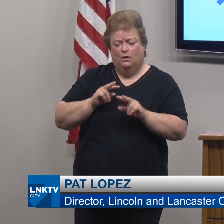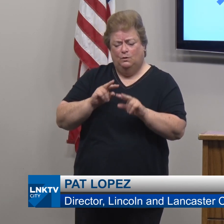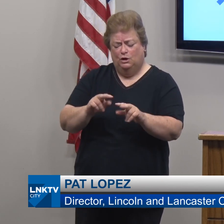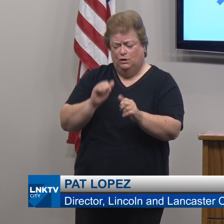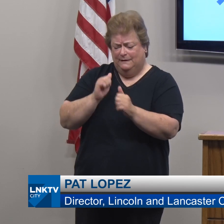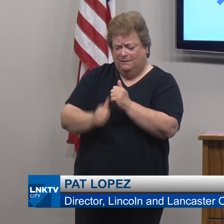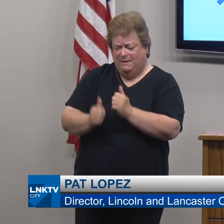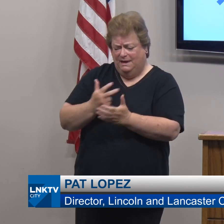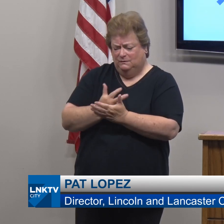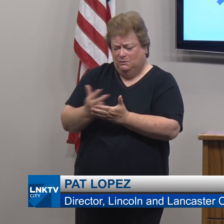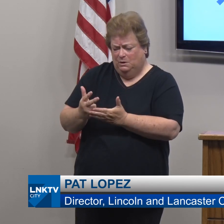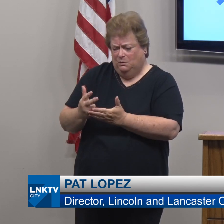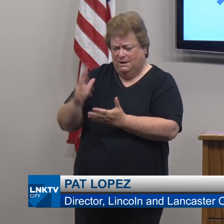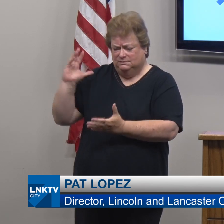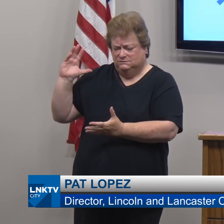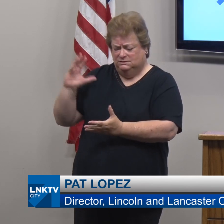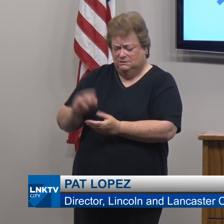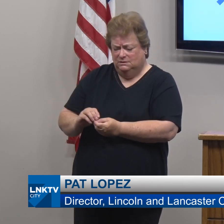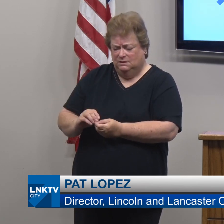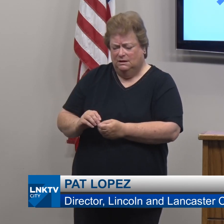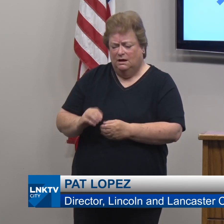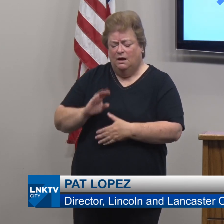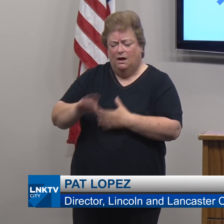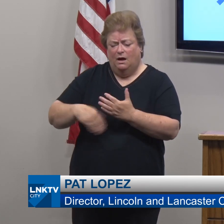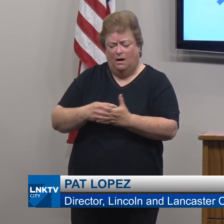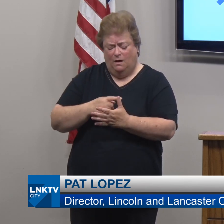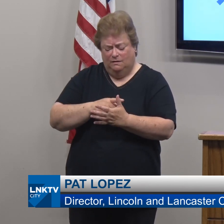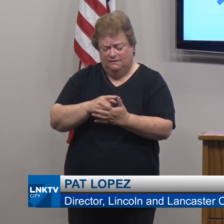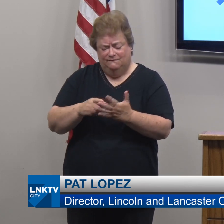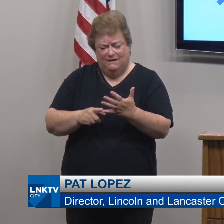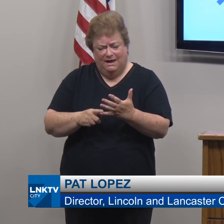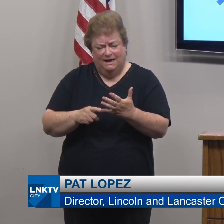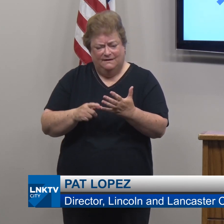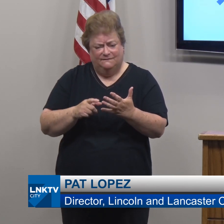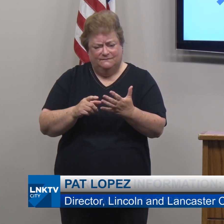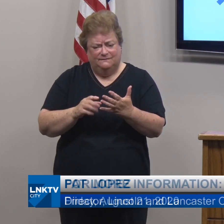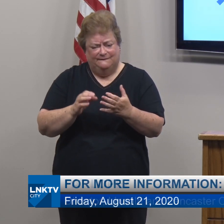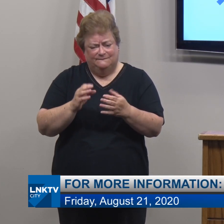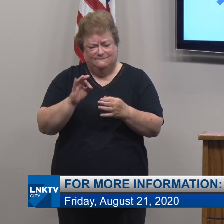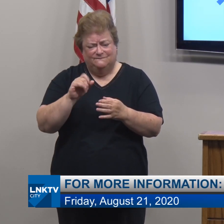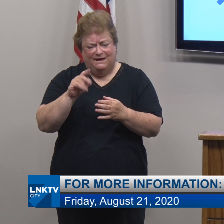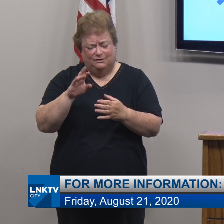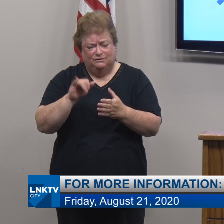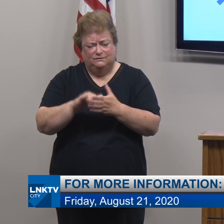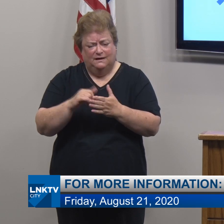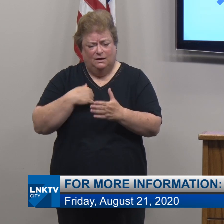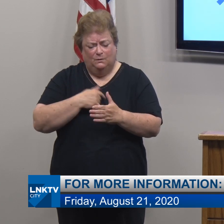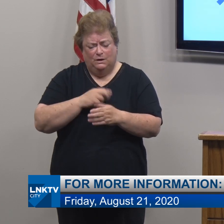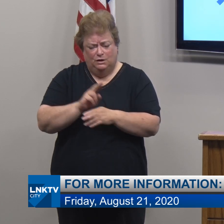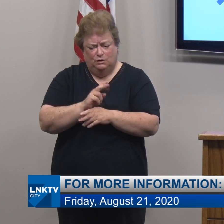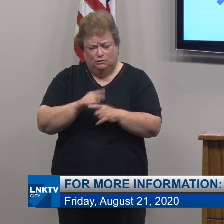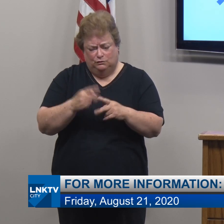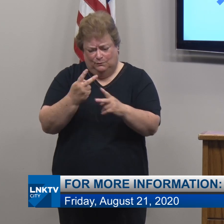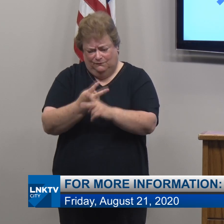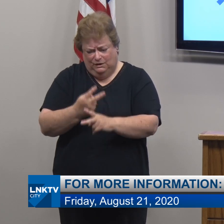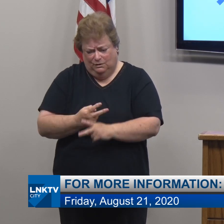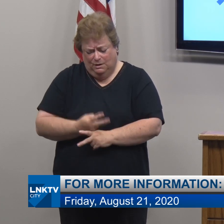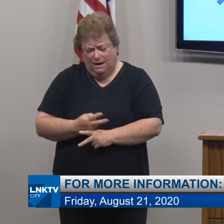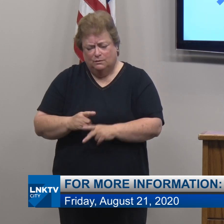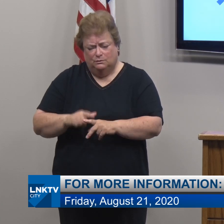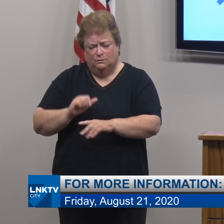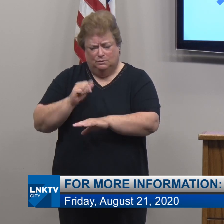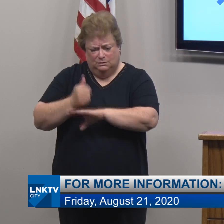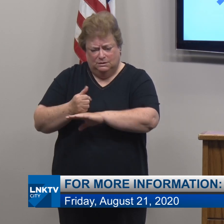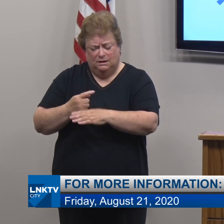weeks of data, we see that all 5 primary factors the health department uses to communicate the risk to the public has shown